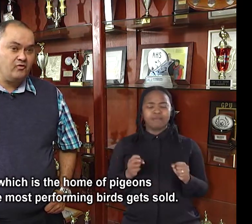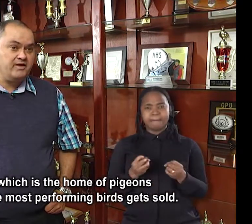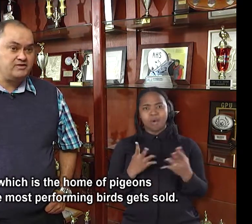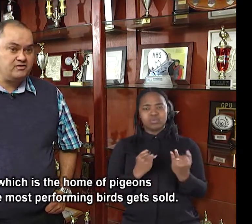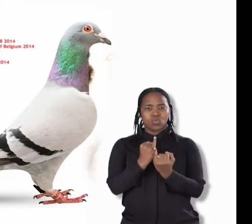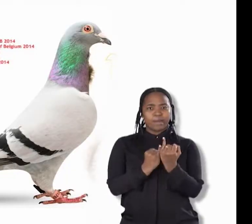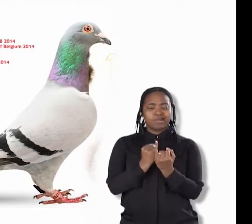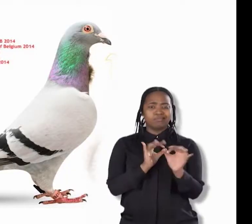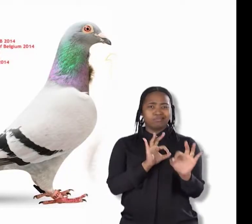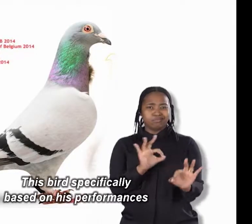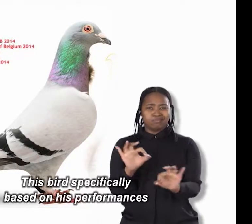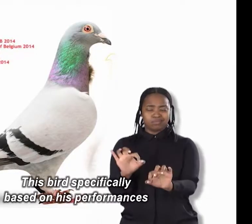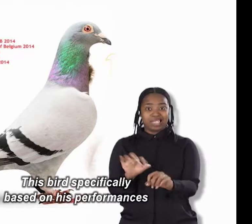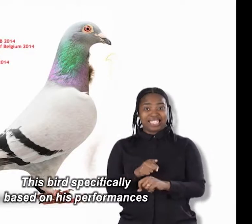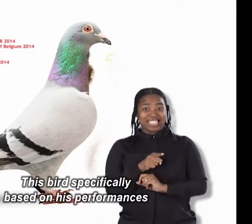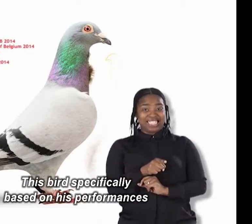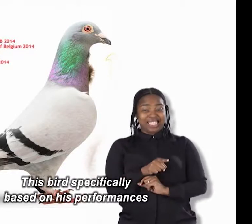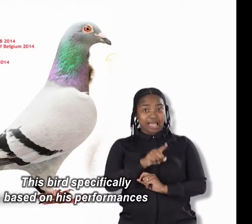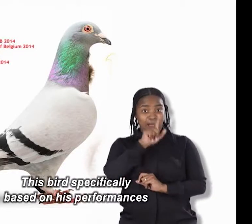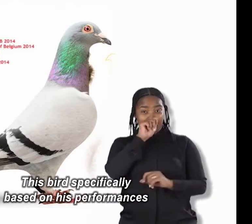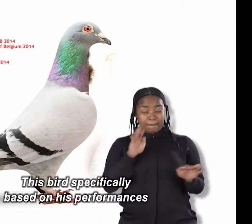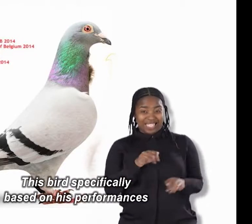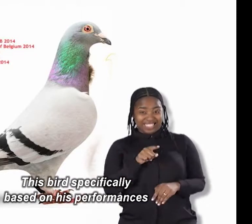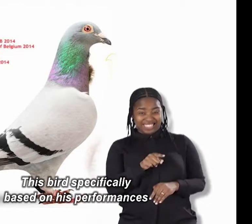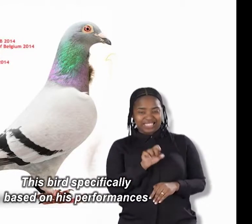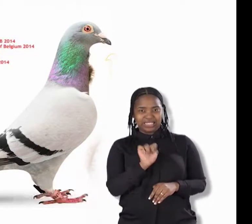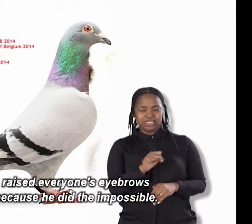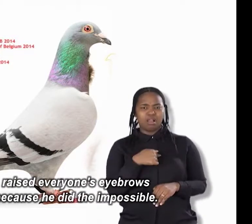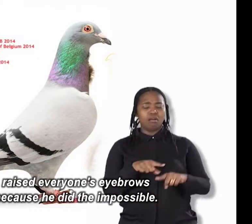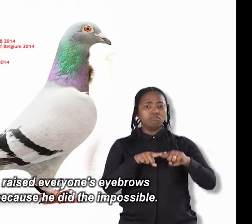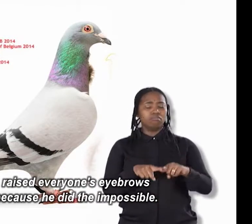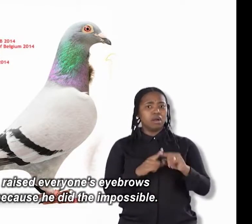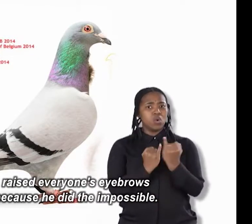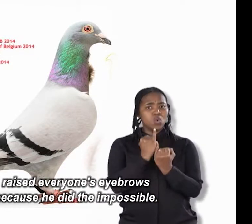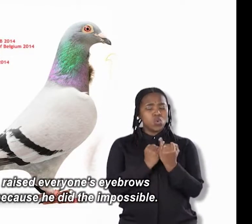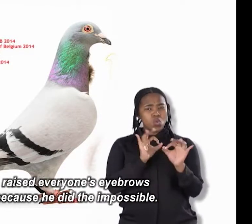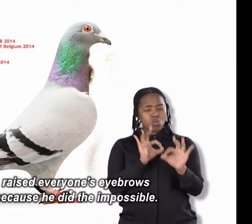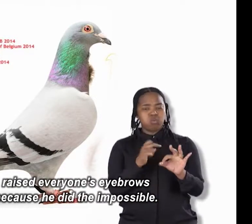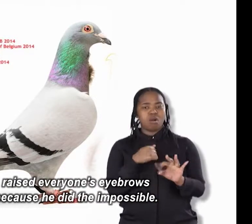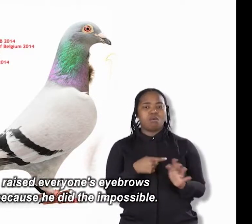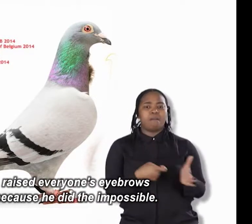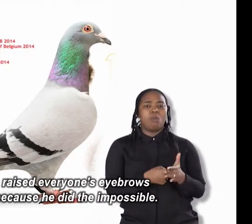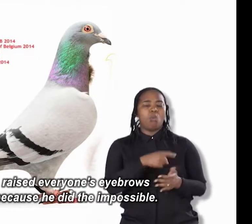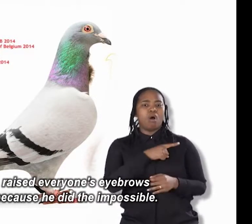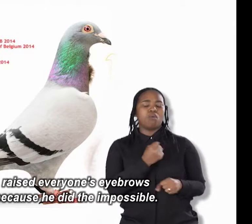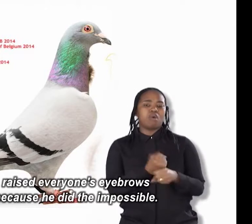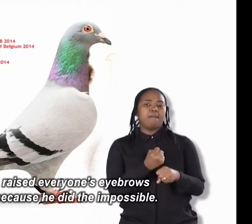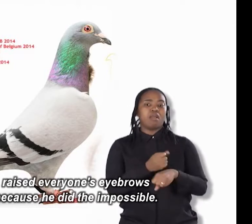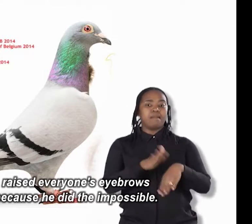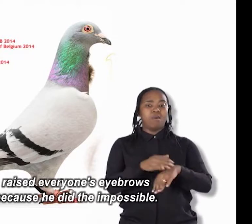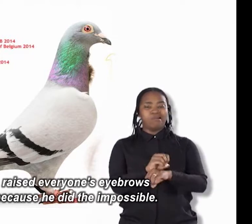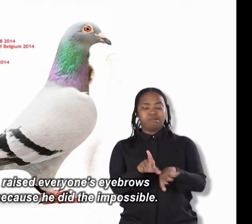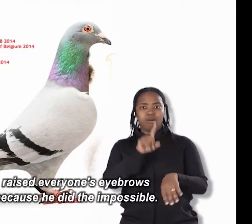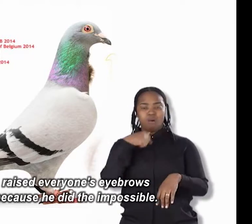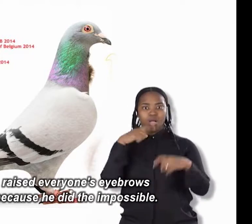are performing get sold. And this bird specifically, based on his performances, actually raised everybody's